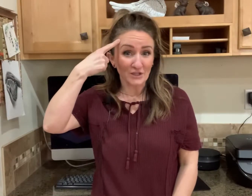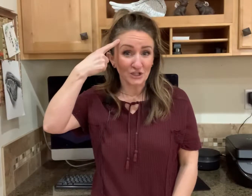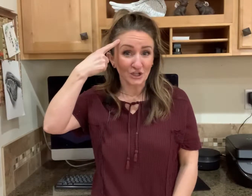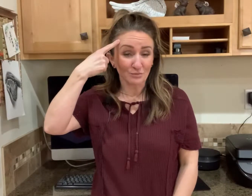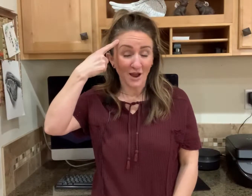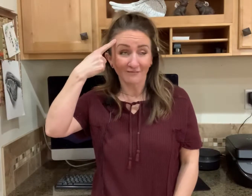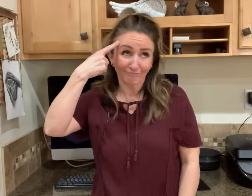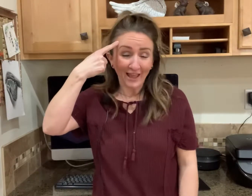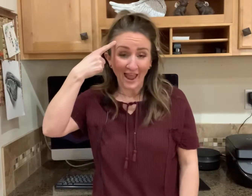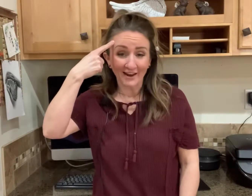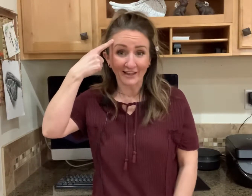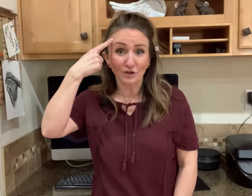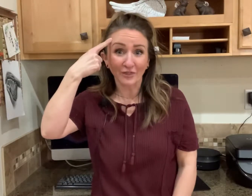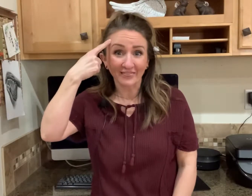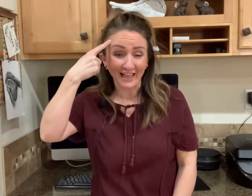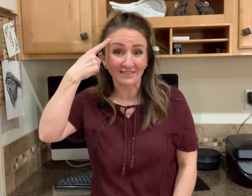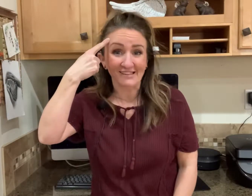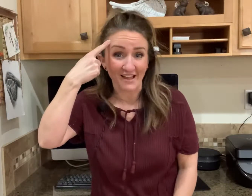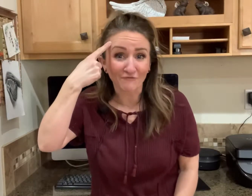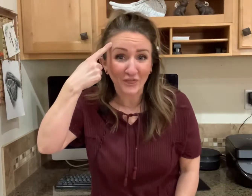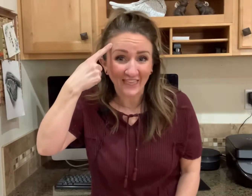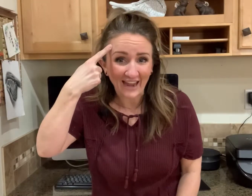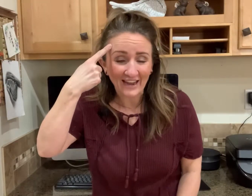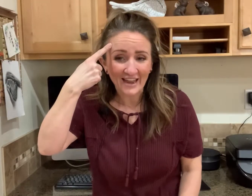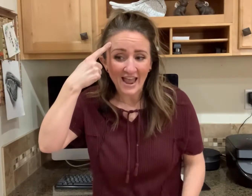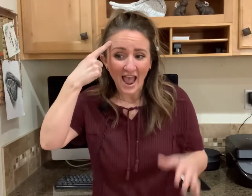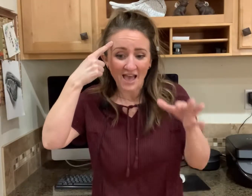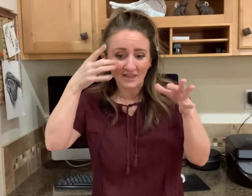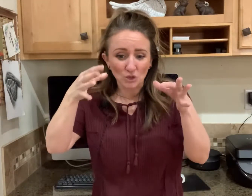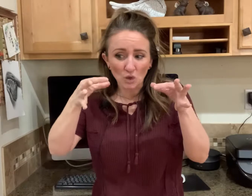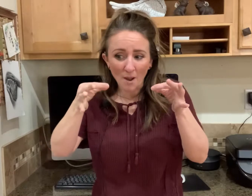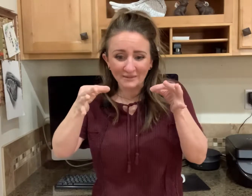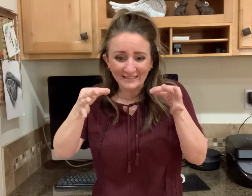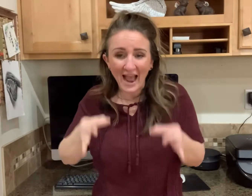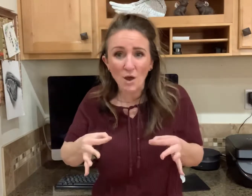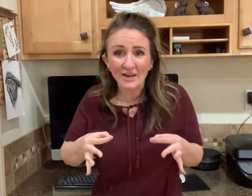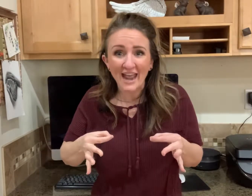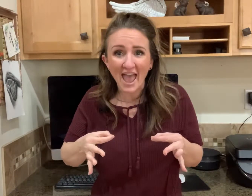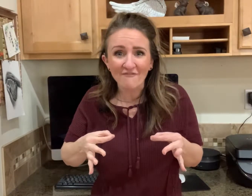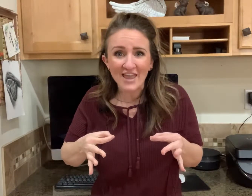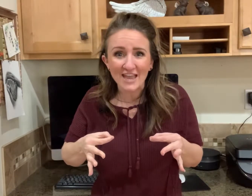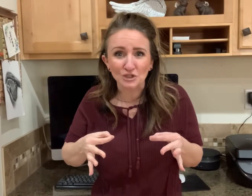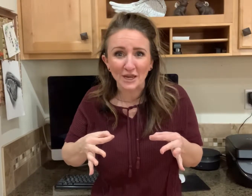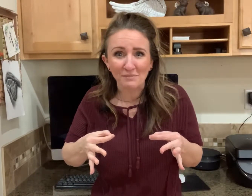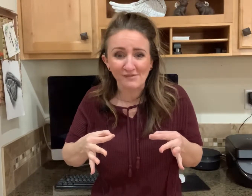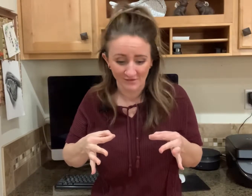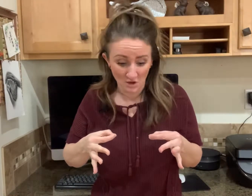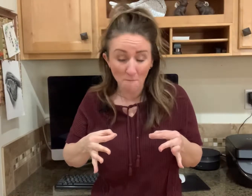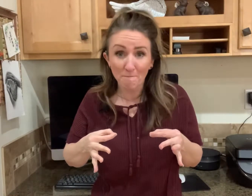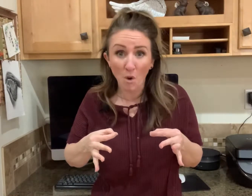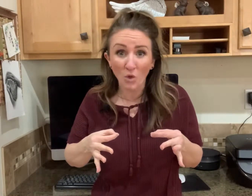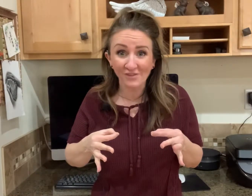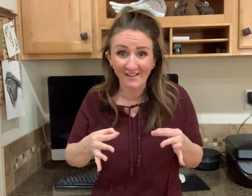your head like the sign for think, and then you come down in F hand shapes, both